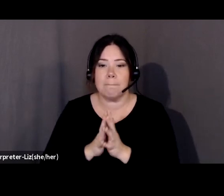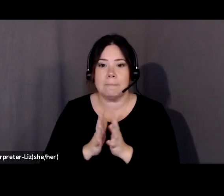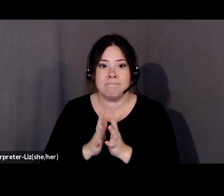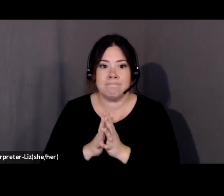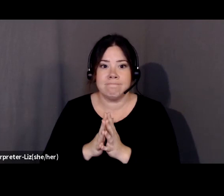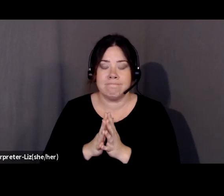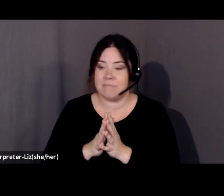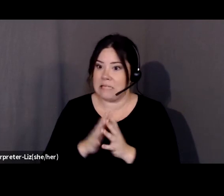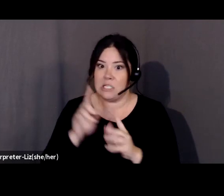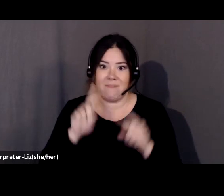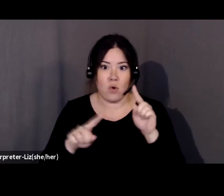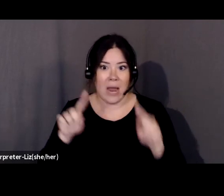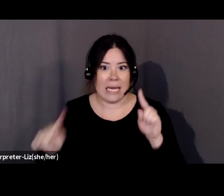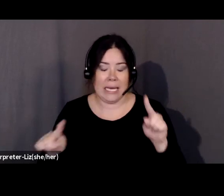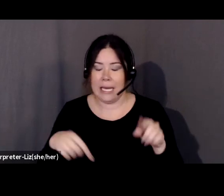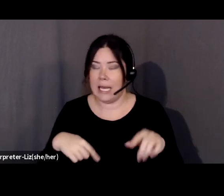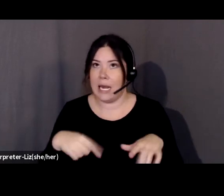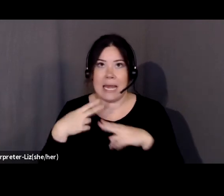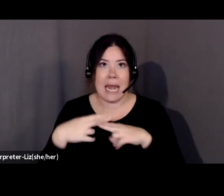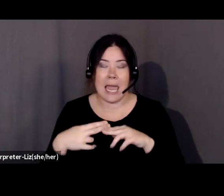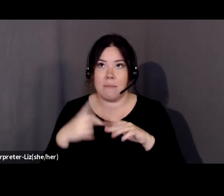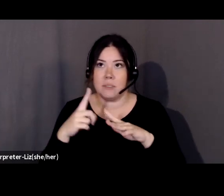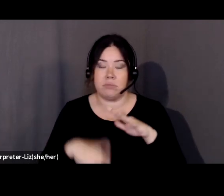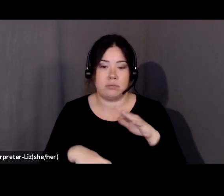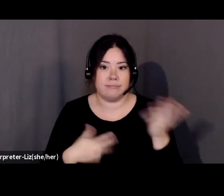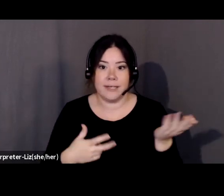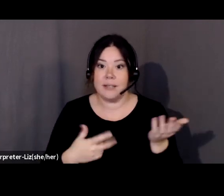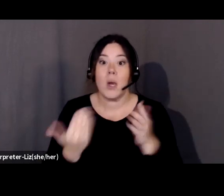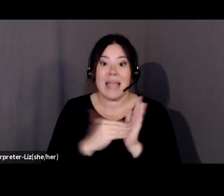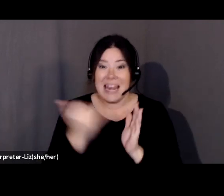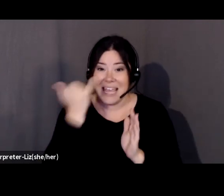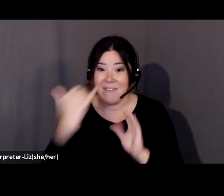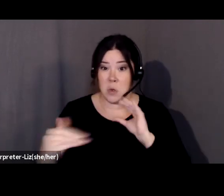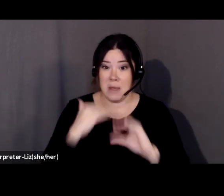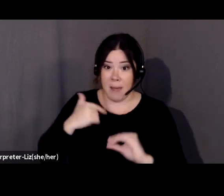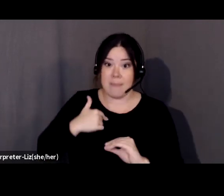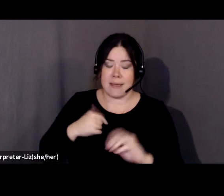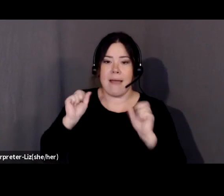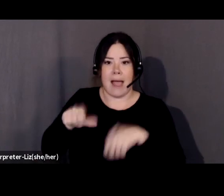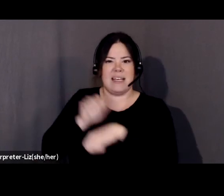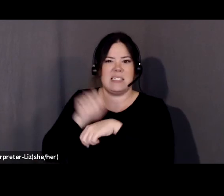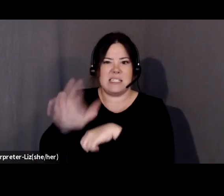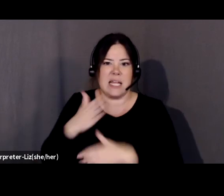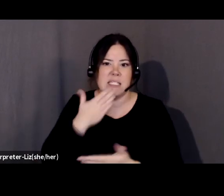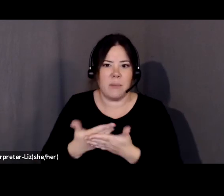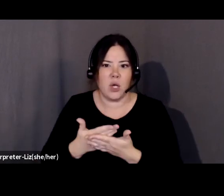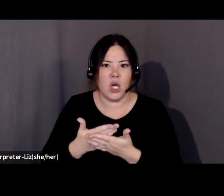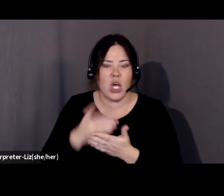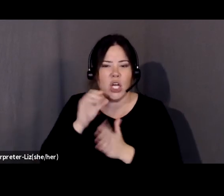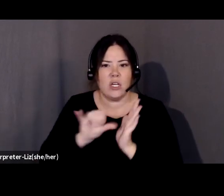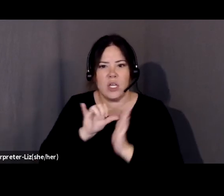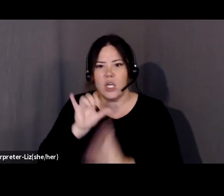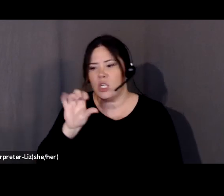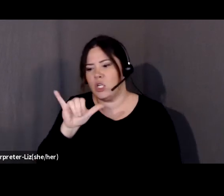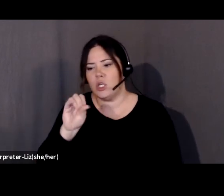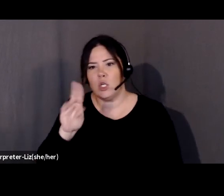Honestly, there's a variety and I'm blanking on the name of them. So again, if you reach out to me, I can definitely send you some good YouTube channels and